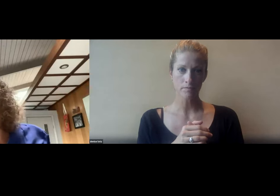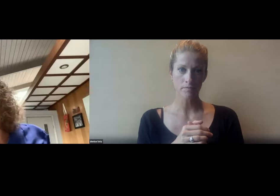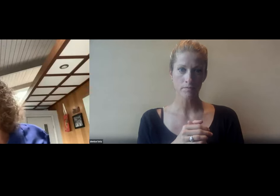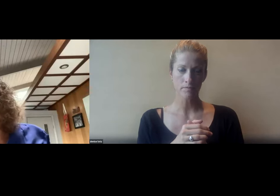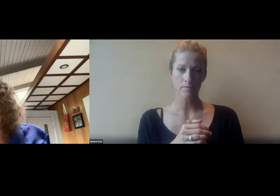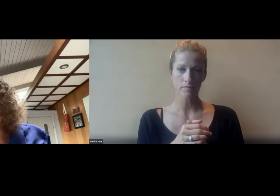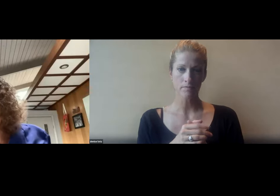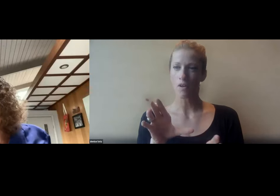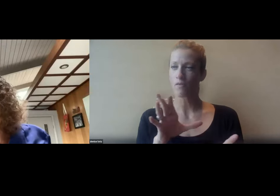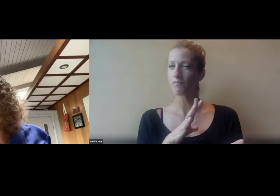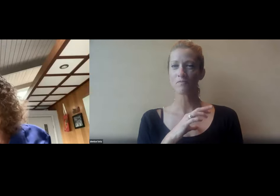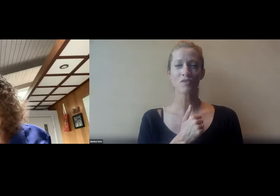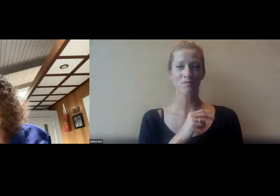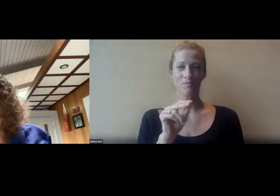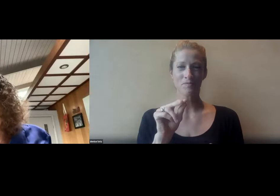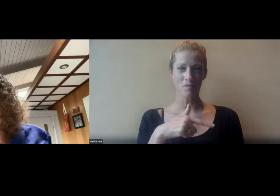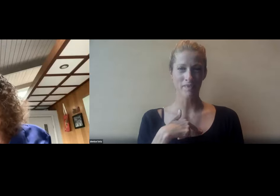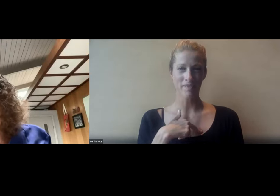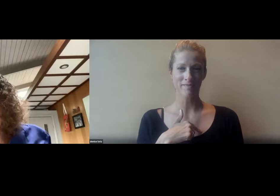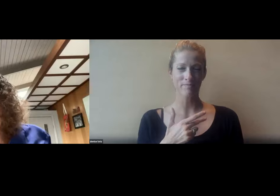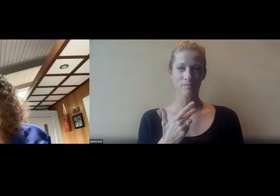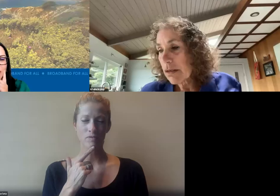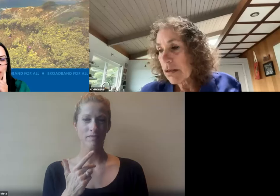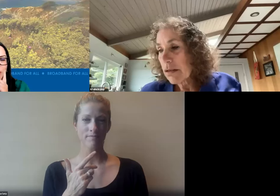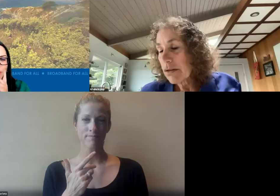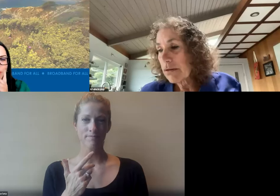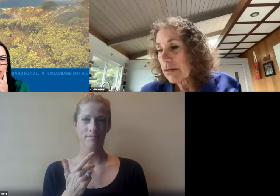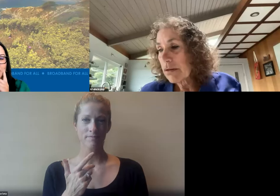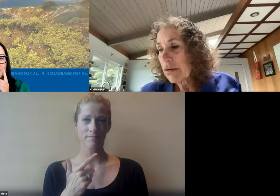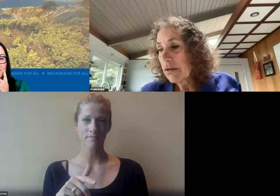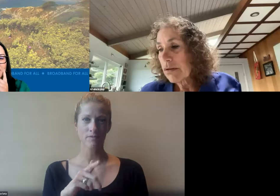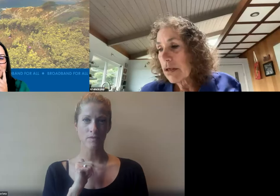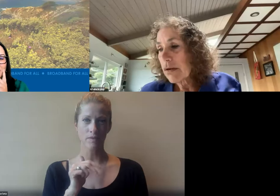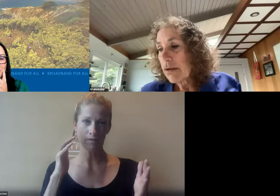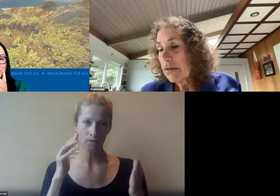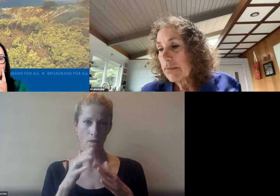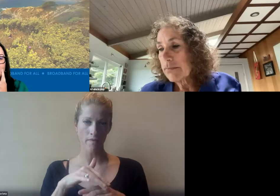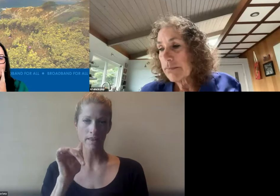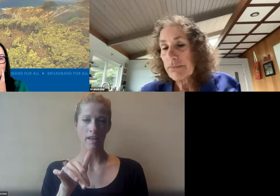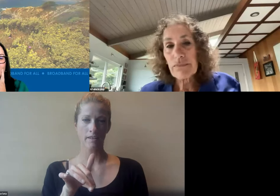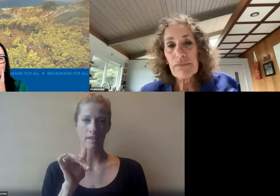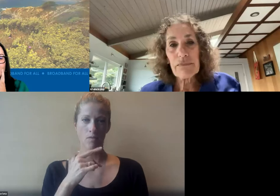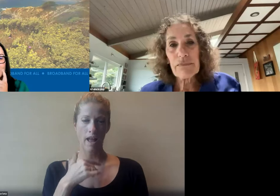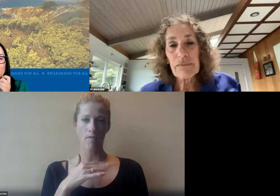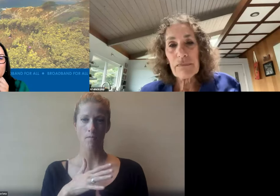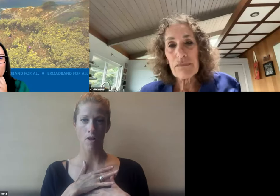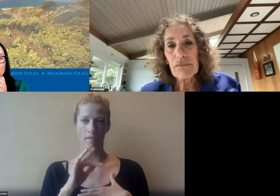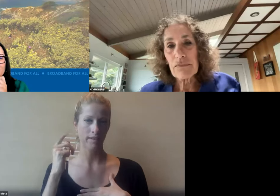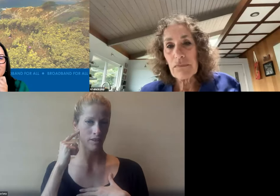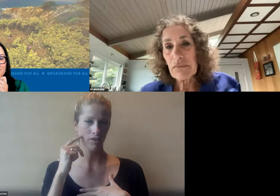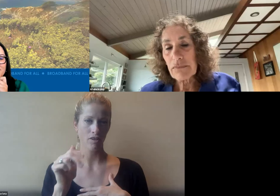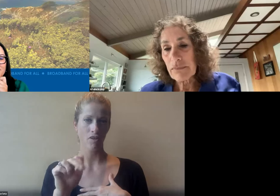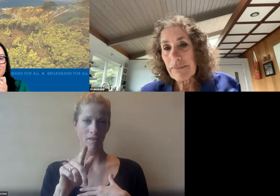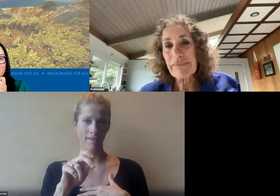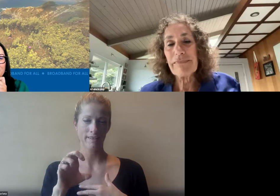Thank you so much. I love hearing you guys have so much that you're focusing on. And again, I had the pleasure of hearing Arlene speak when we